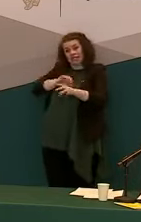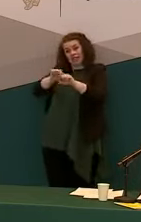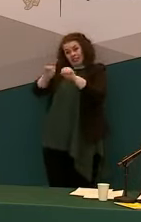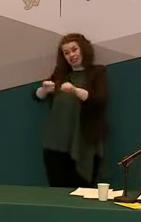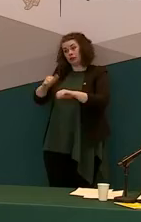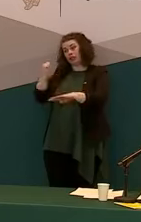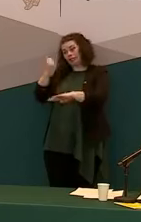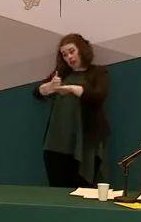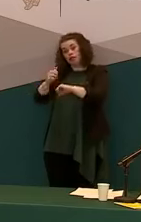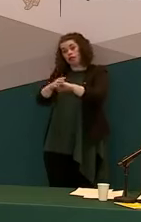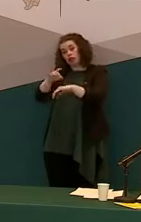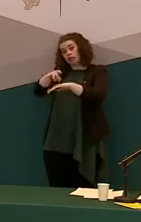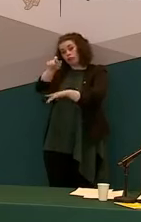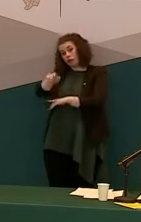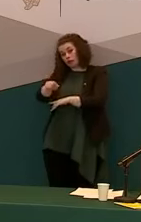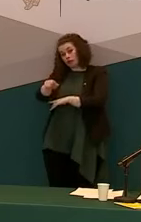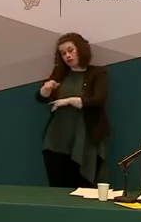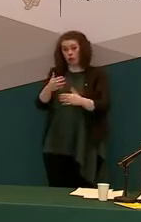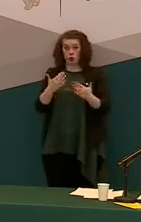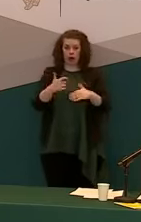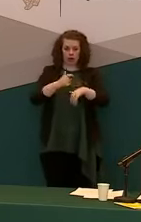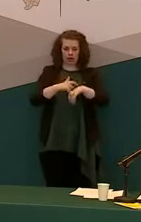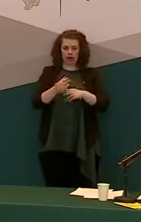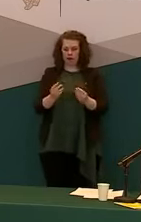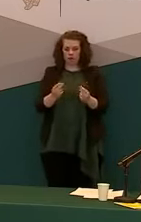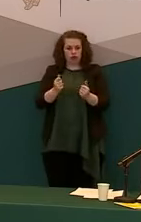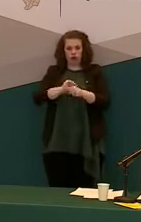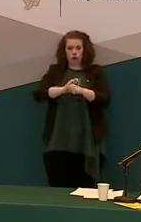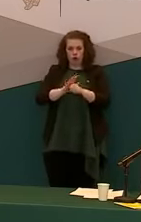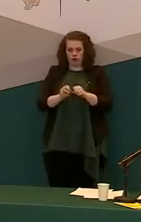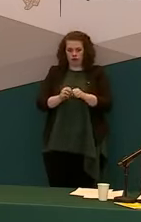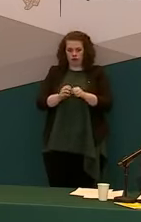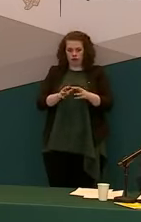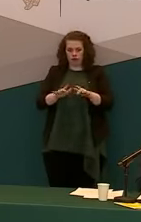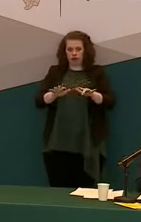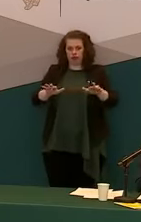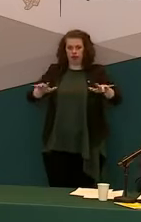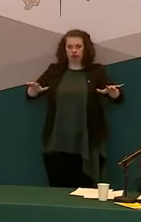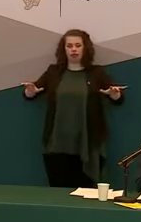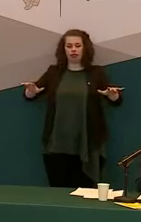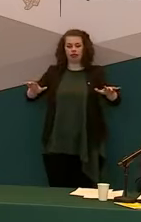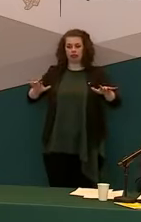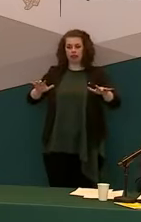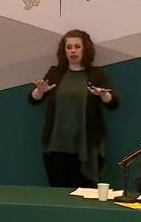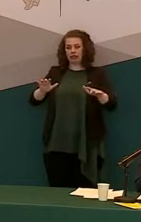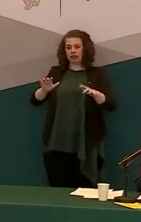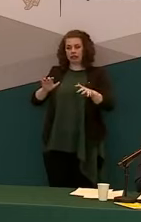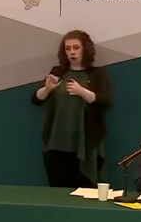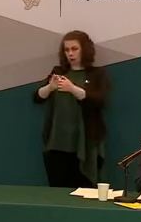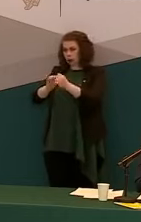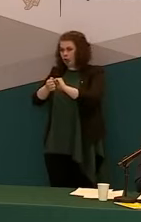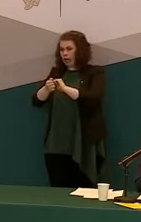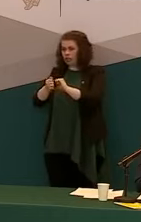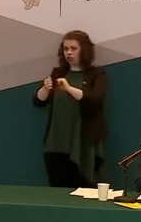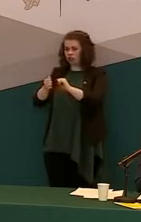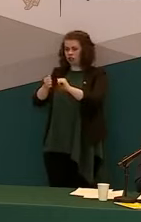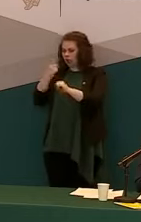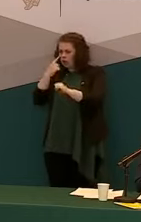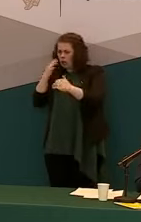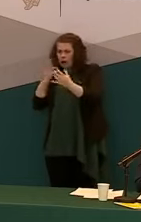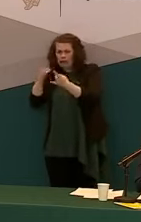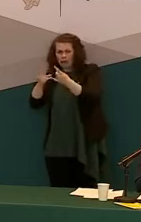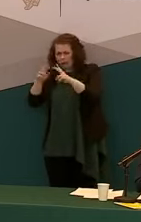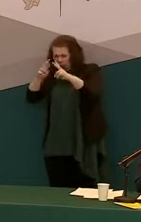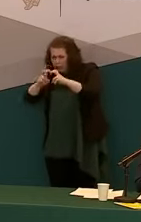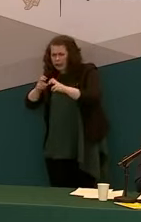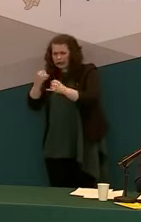The idea that in the short time scale we would replace that and rebuild a form of care is just not tenable. What we must do is